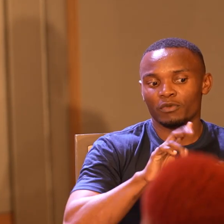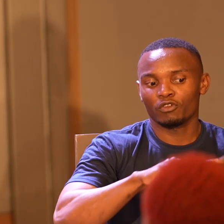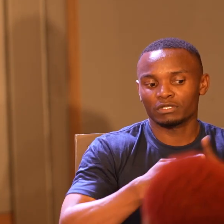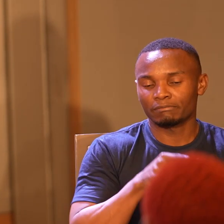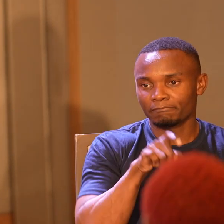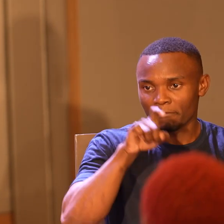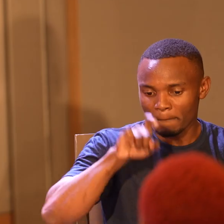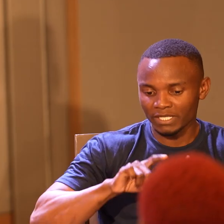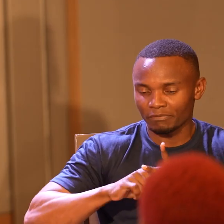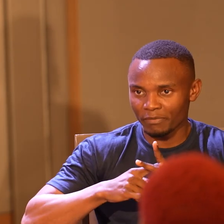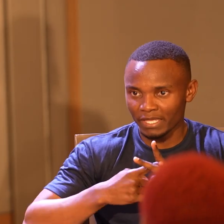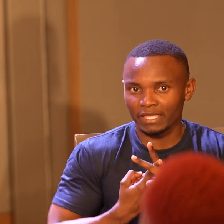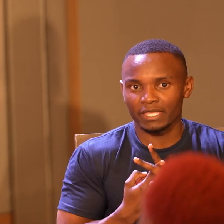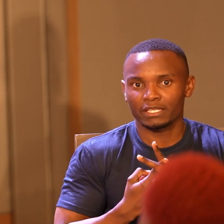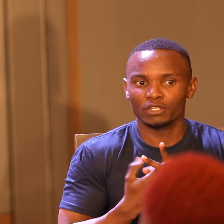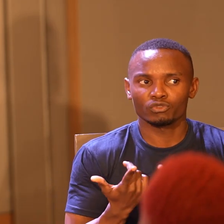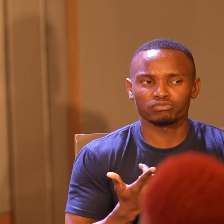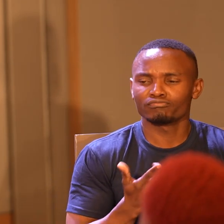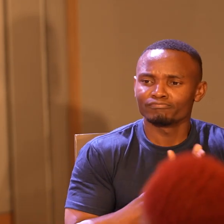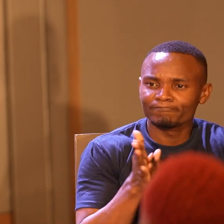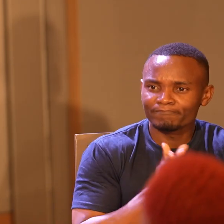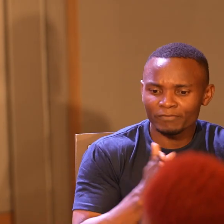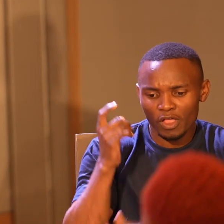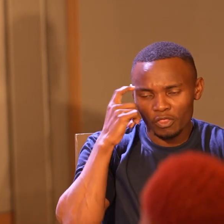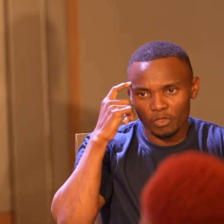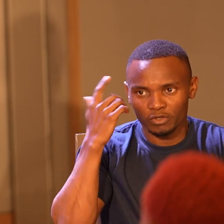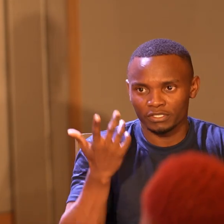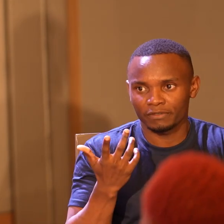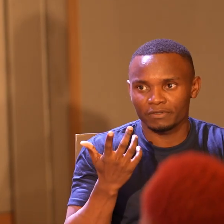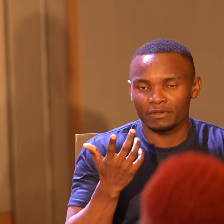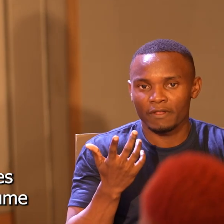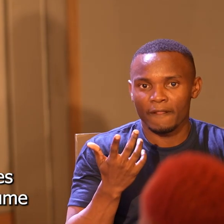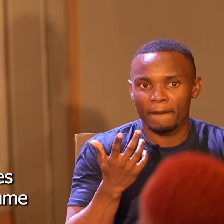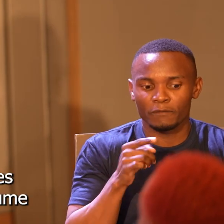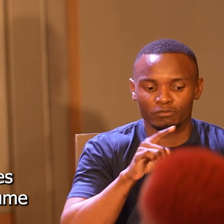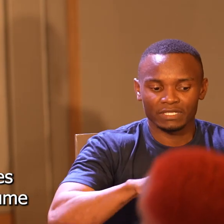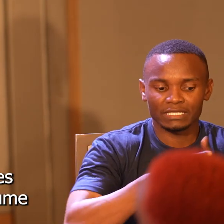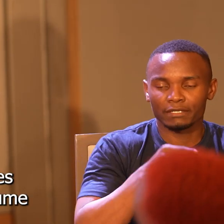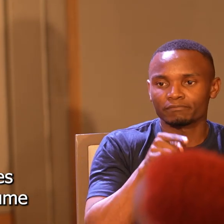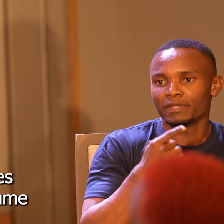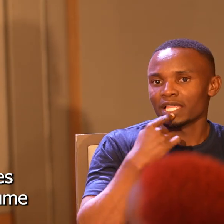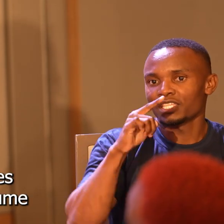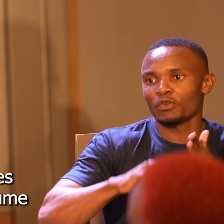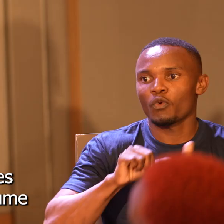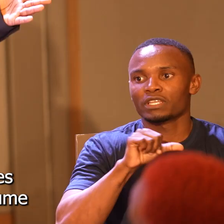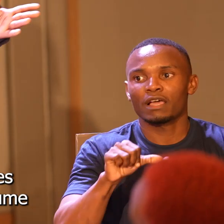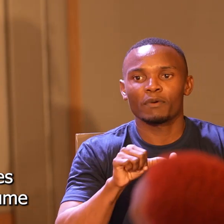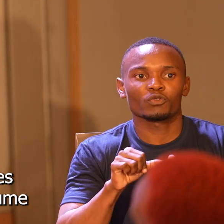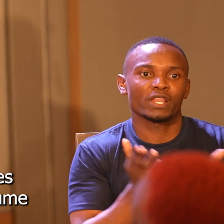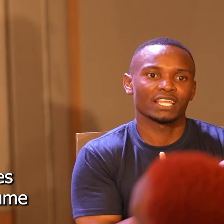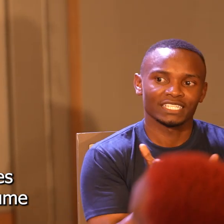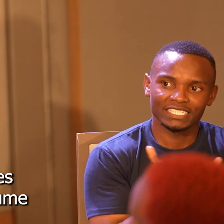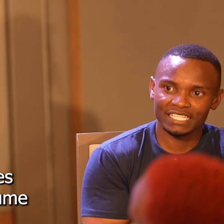really begin to trigger some thoughts in our minds as to what do these standards say about the